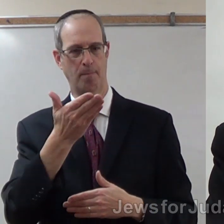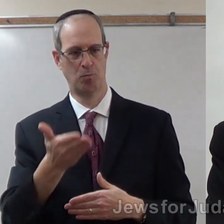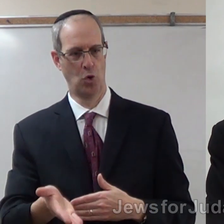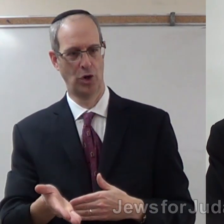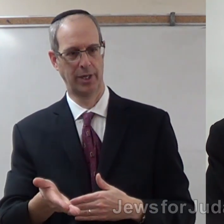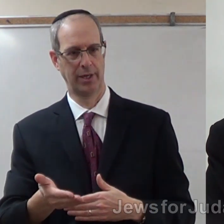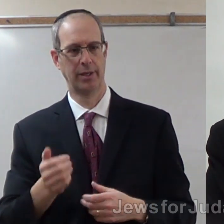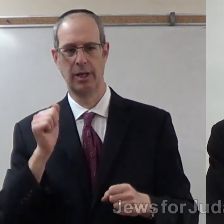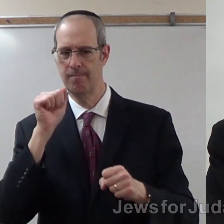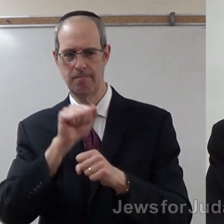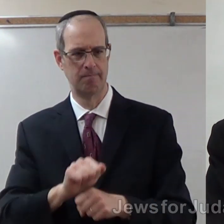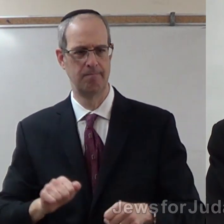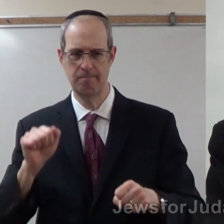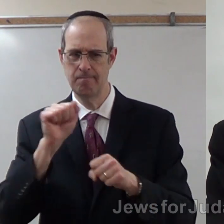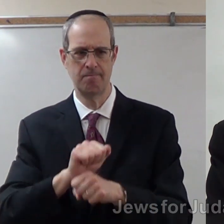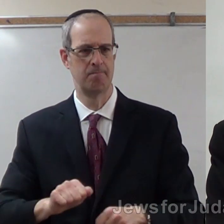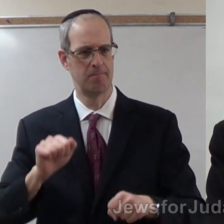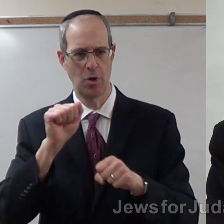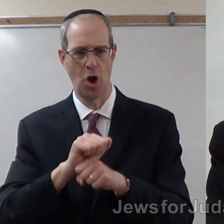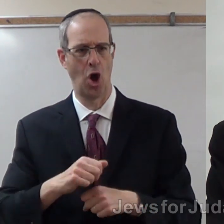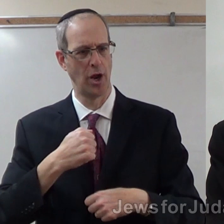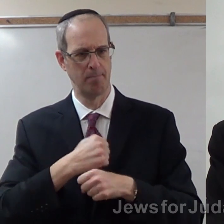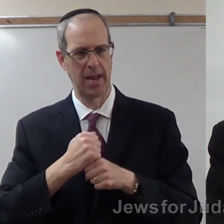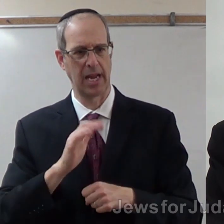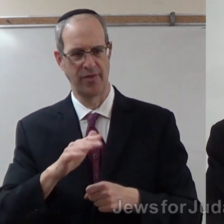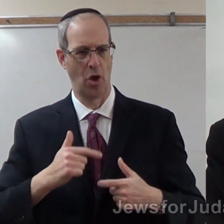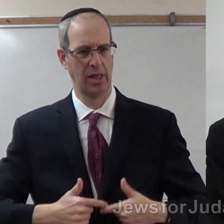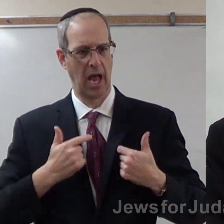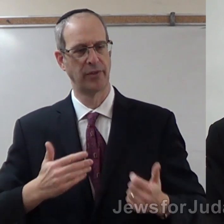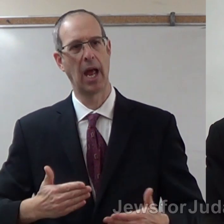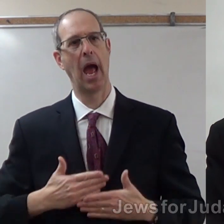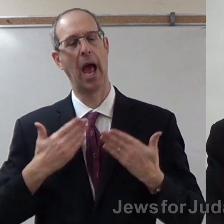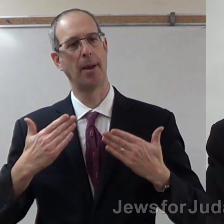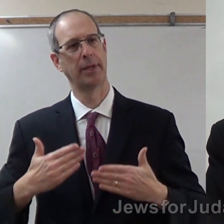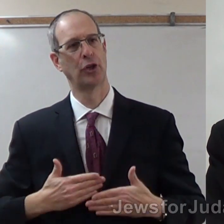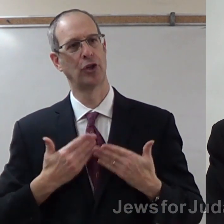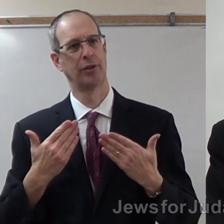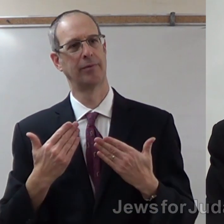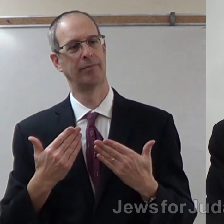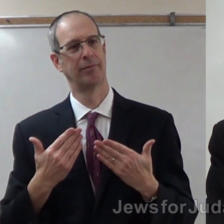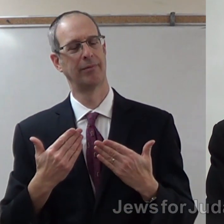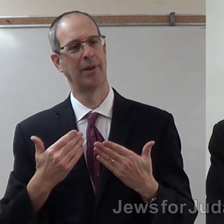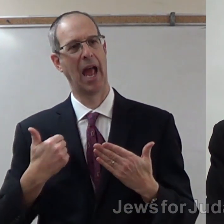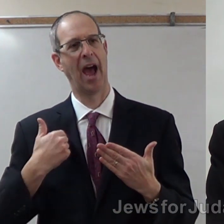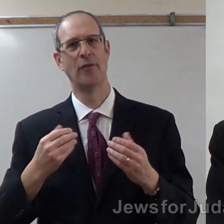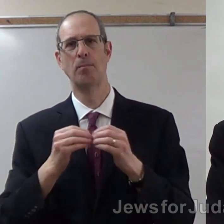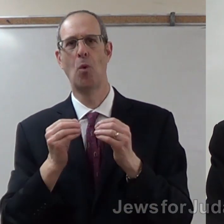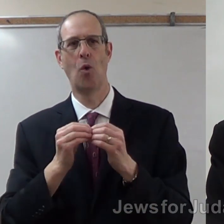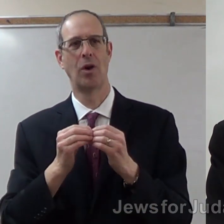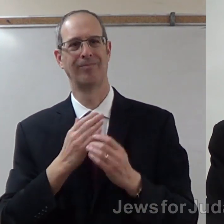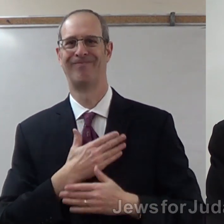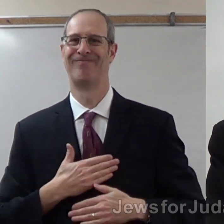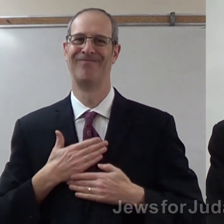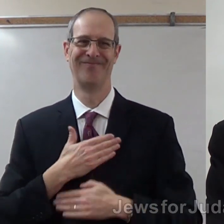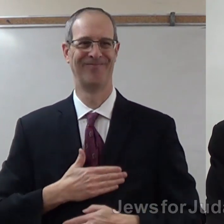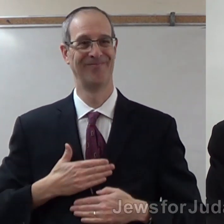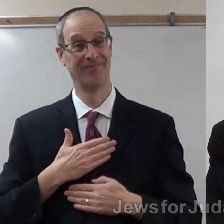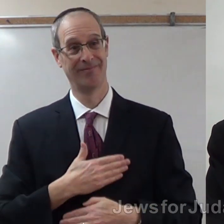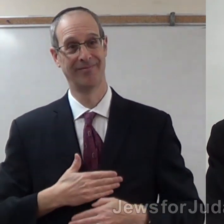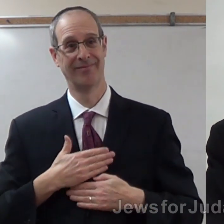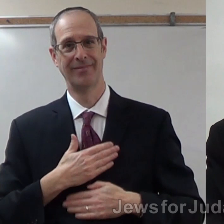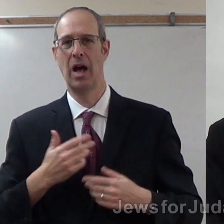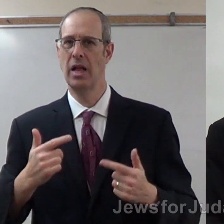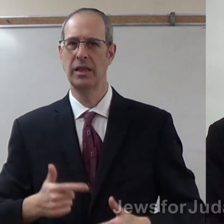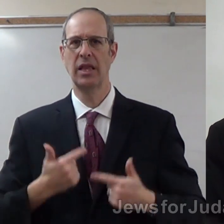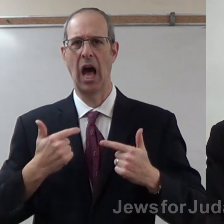that works on making their lives happier, to have more joy, to have